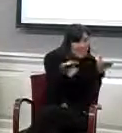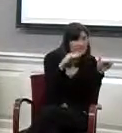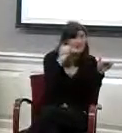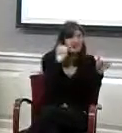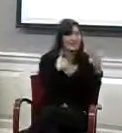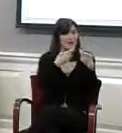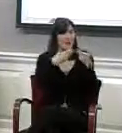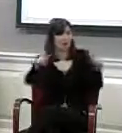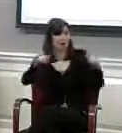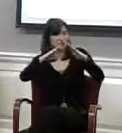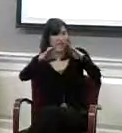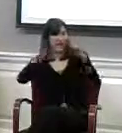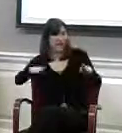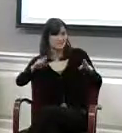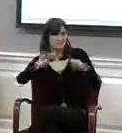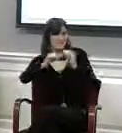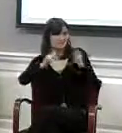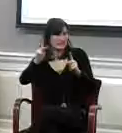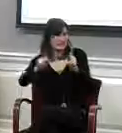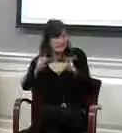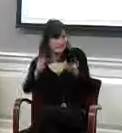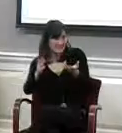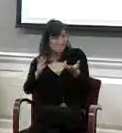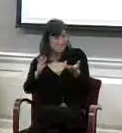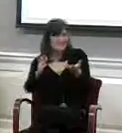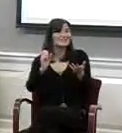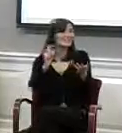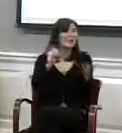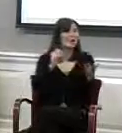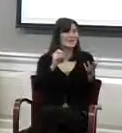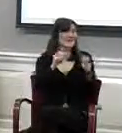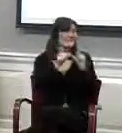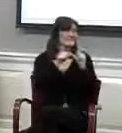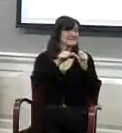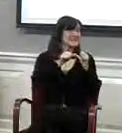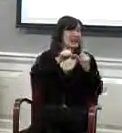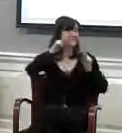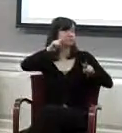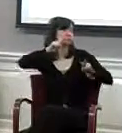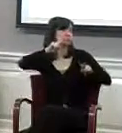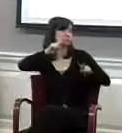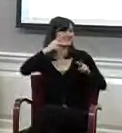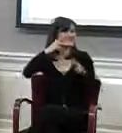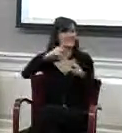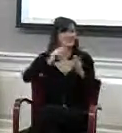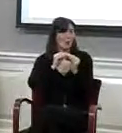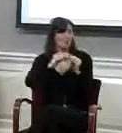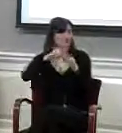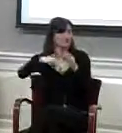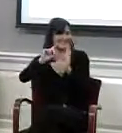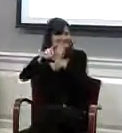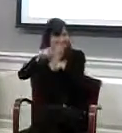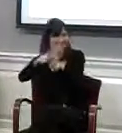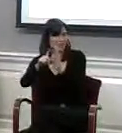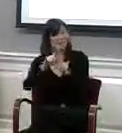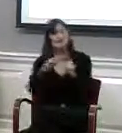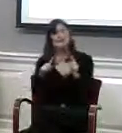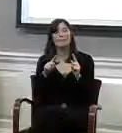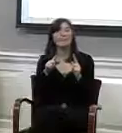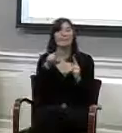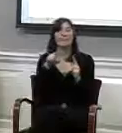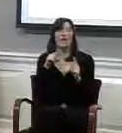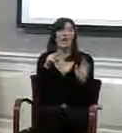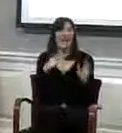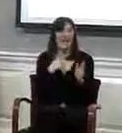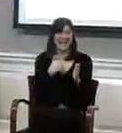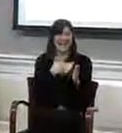tuned for the final results. And here's some of just the results. This is a really long quote. I'm not going to read to you. This is in case you get